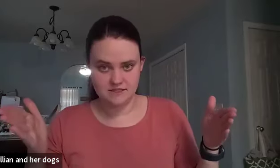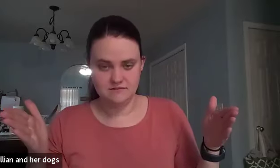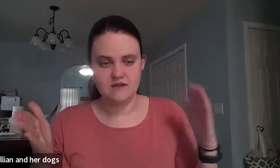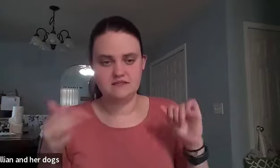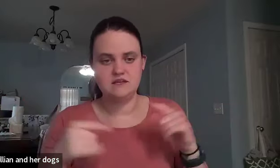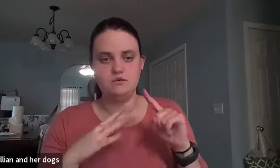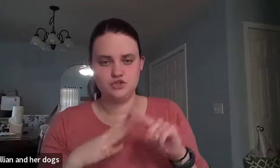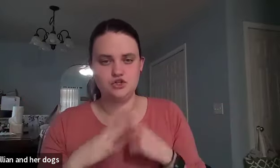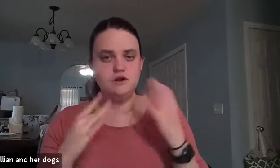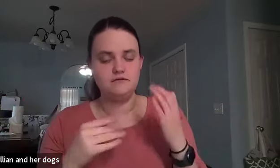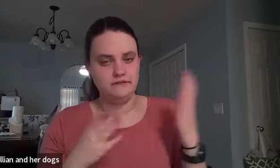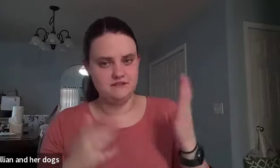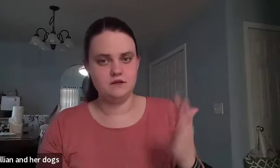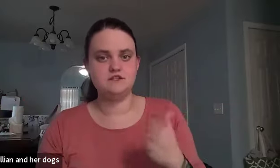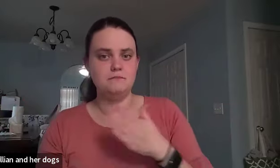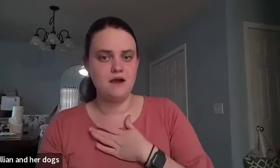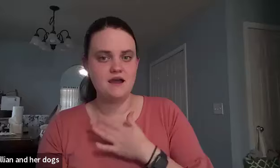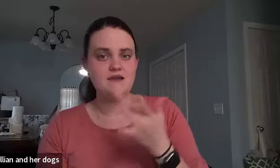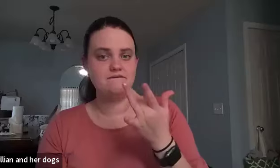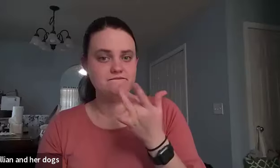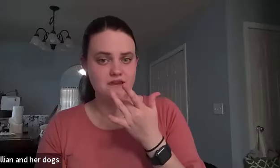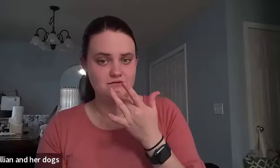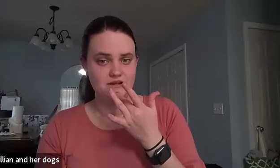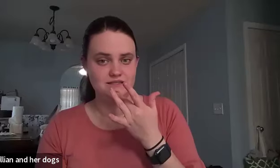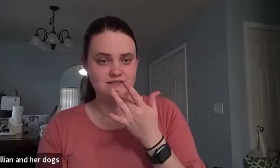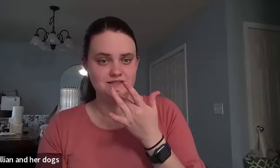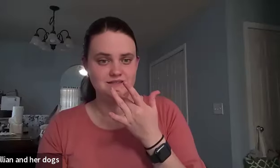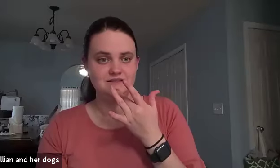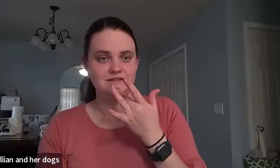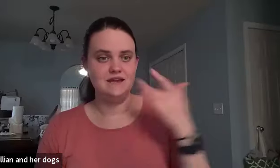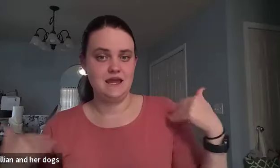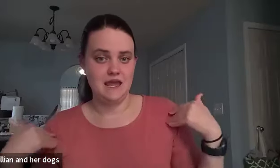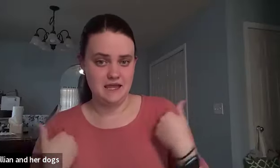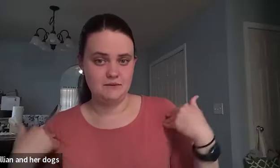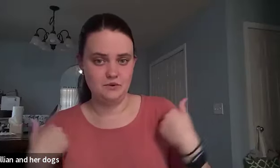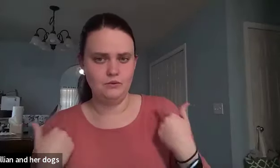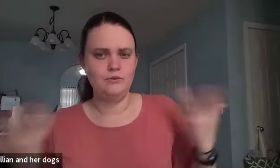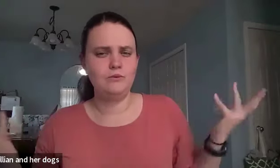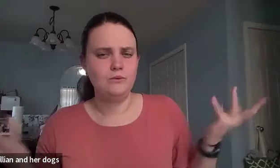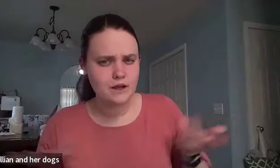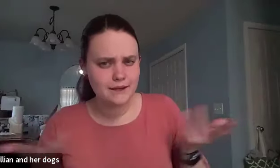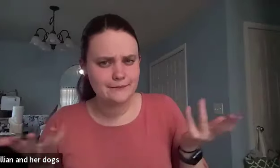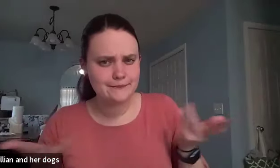This. And that's how they will start off like this way. So my favorite animal, what?